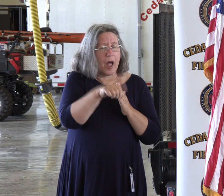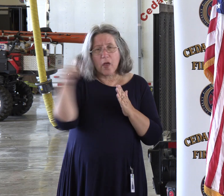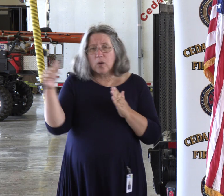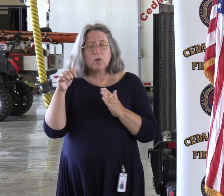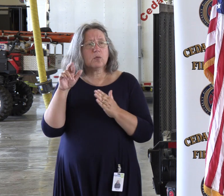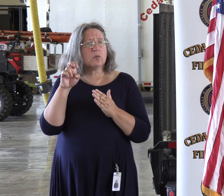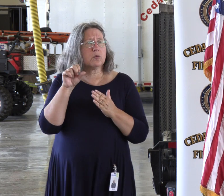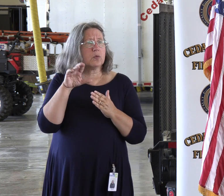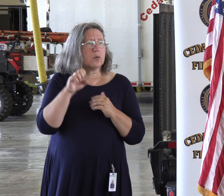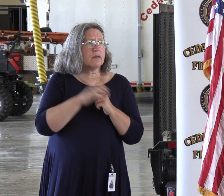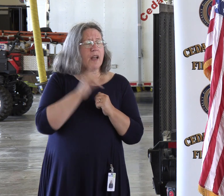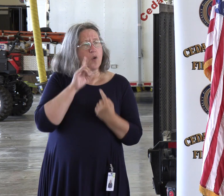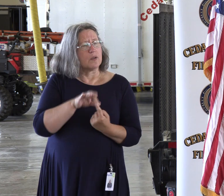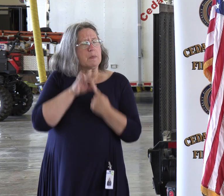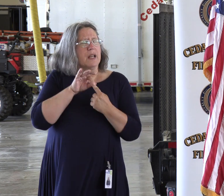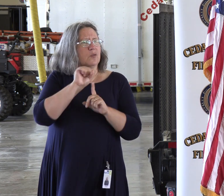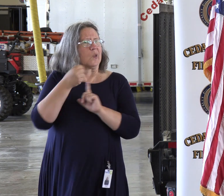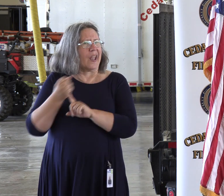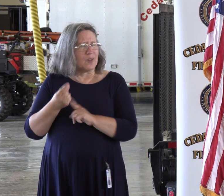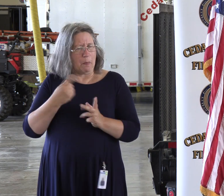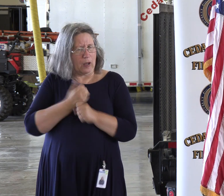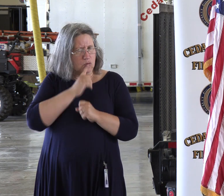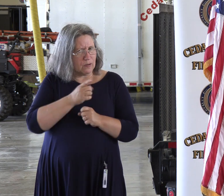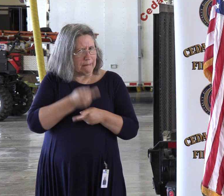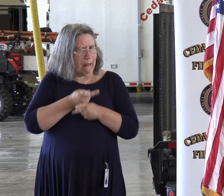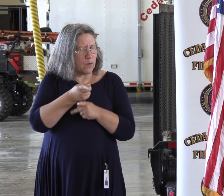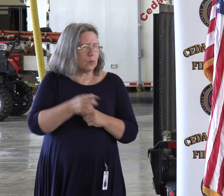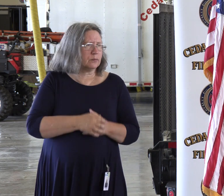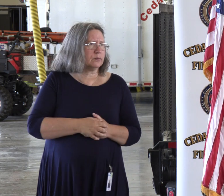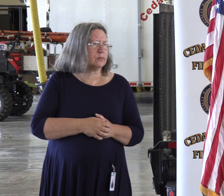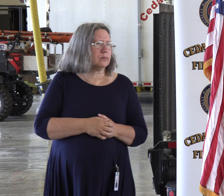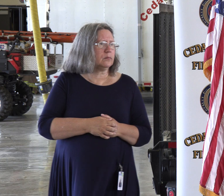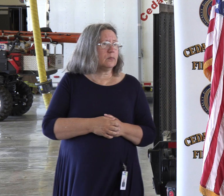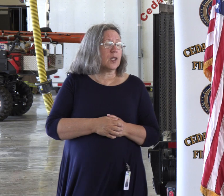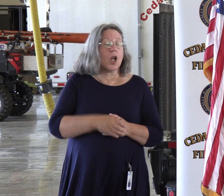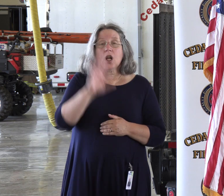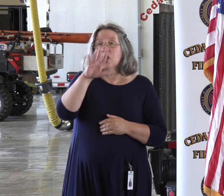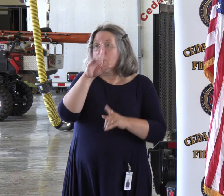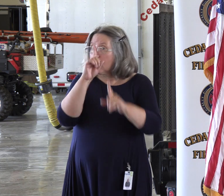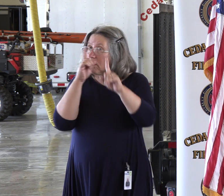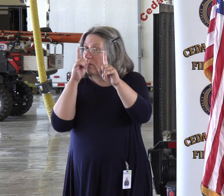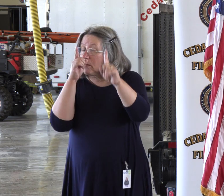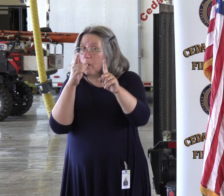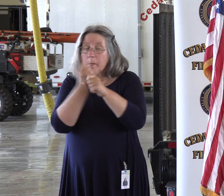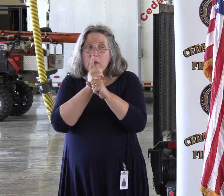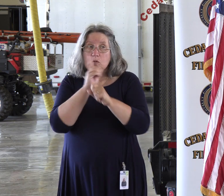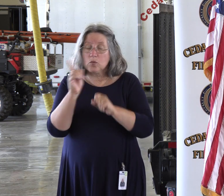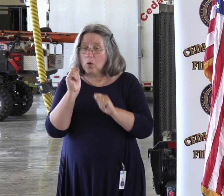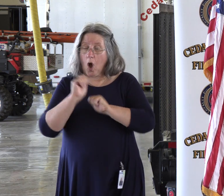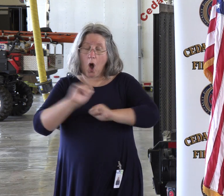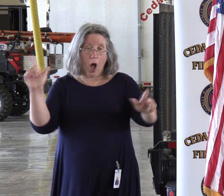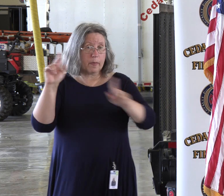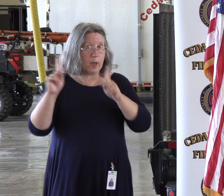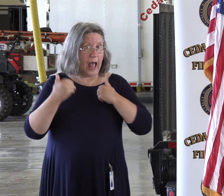available for special cases so that they're taken care of and safe. The goal is to make sure everyone is in a safe